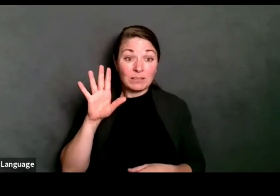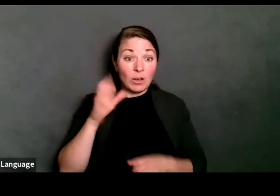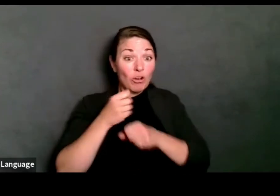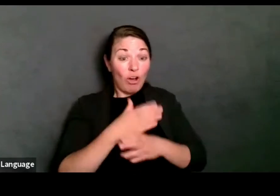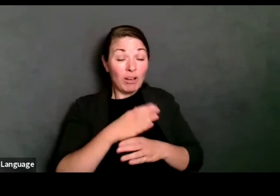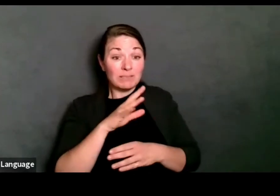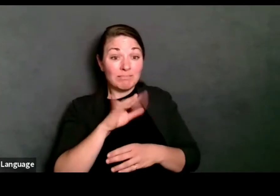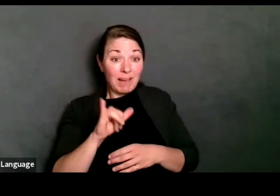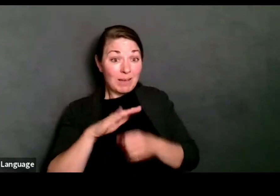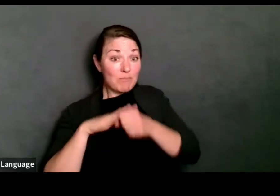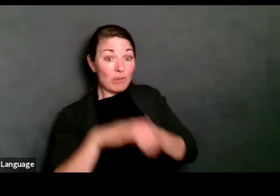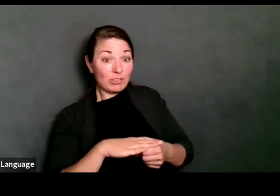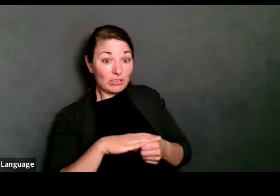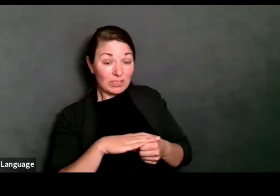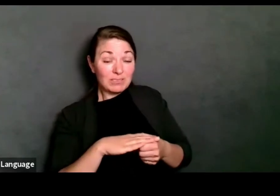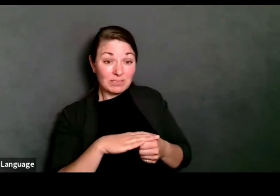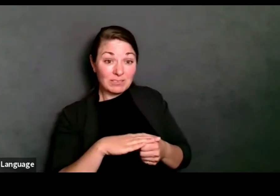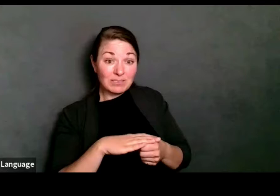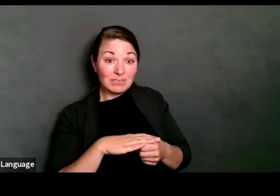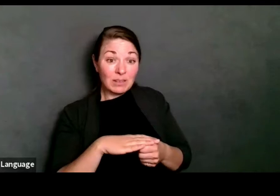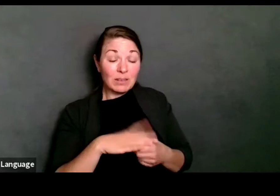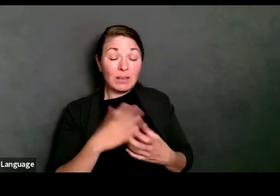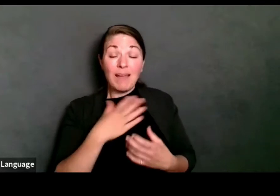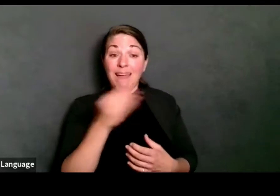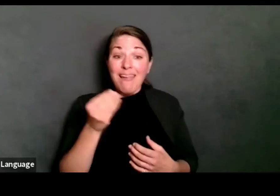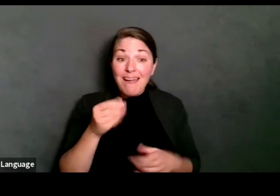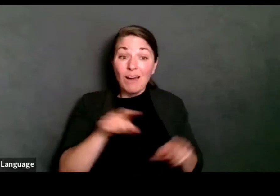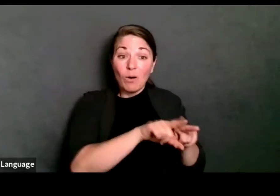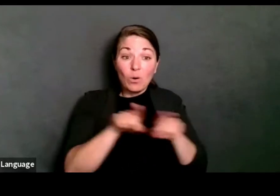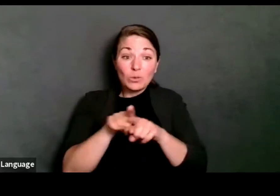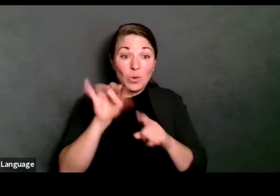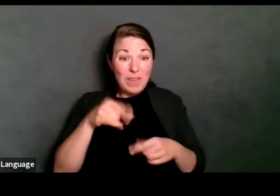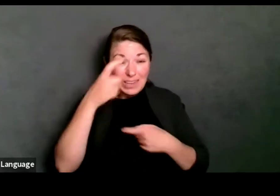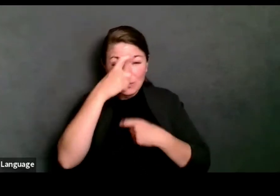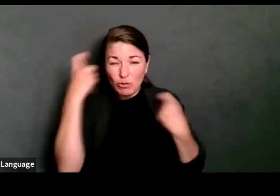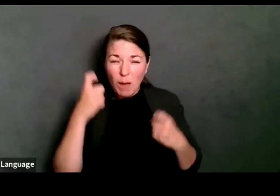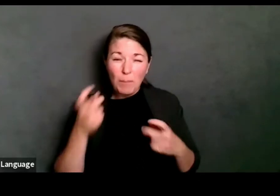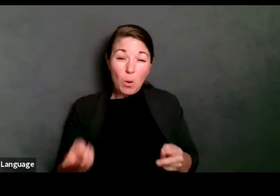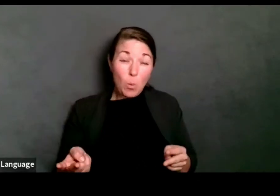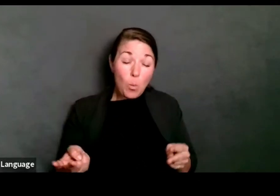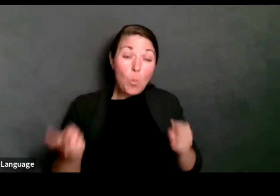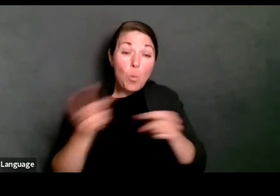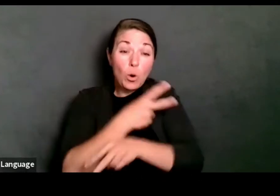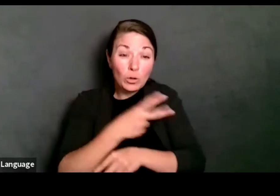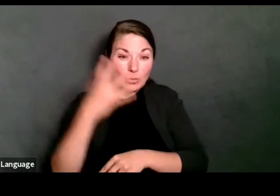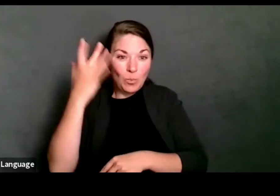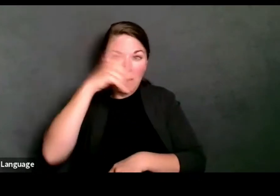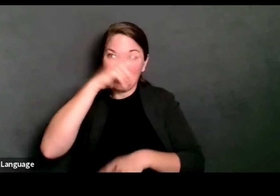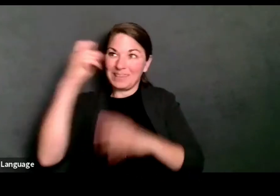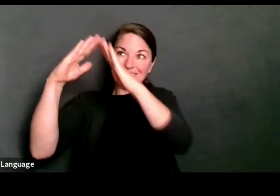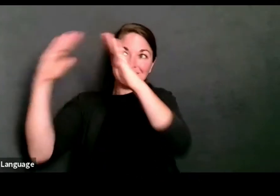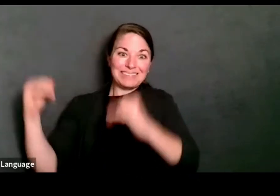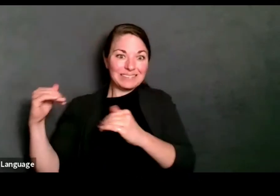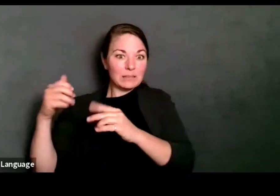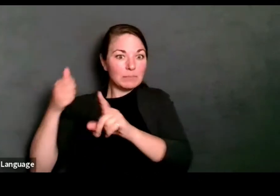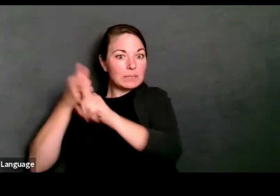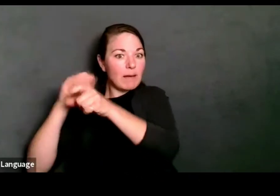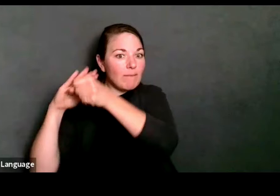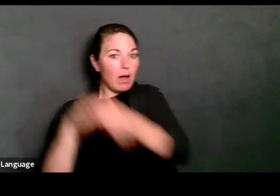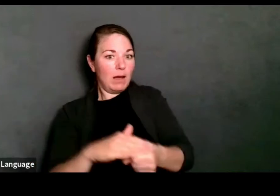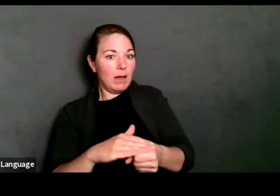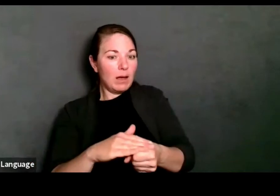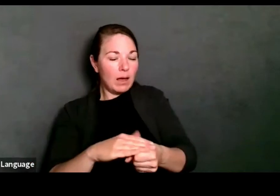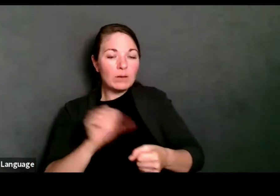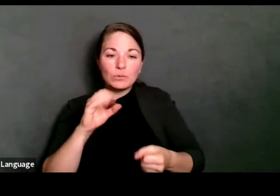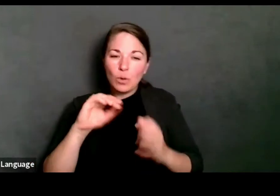a manifestation of oppressive beliefs, and that sexual trauma is exacerbated by oppressive systems. So